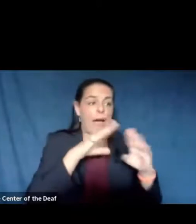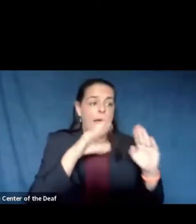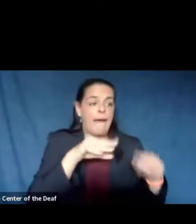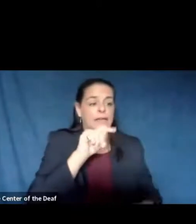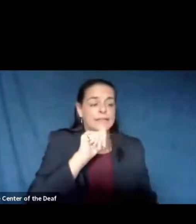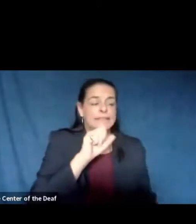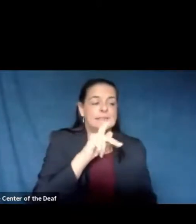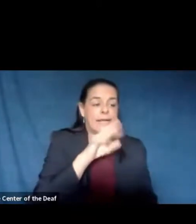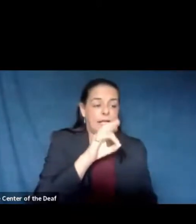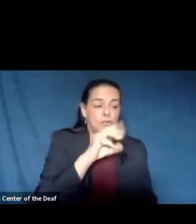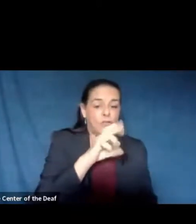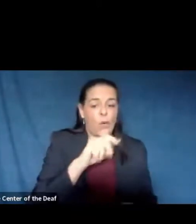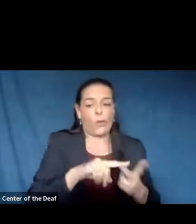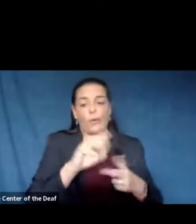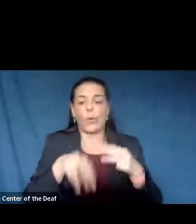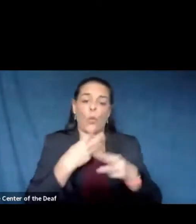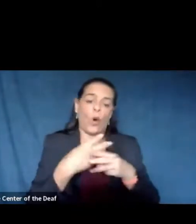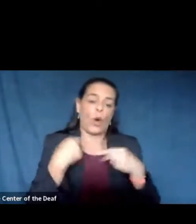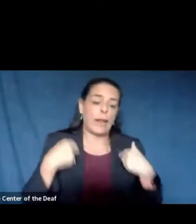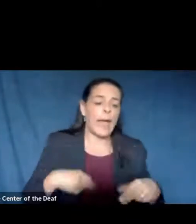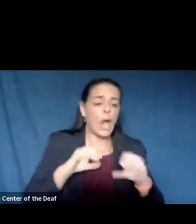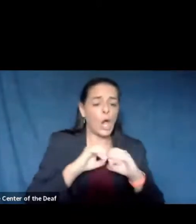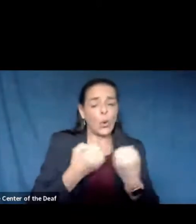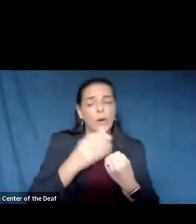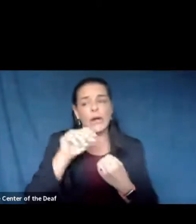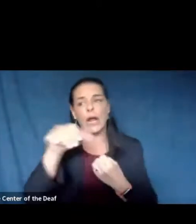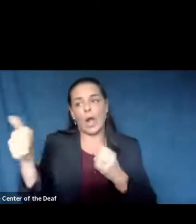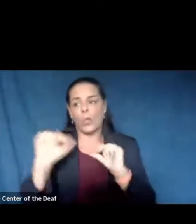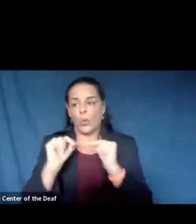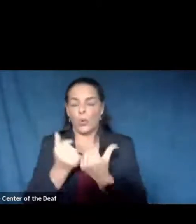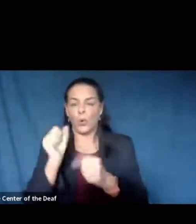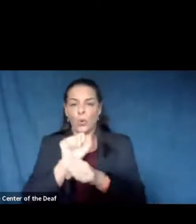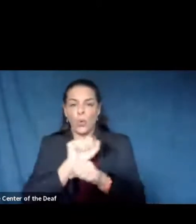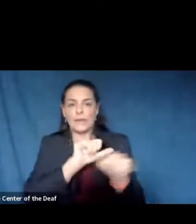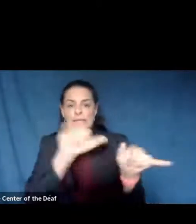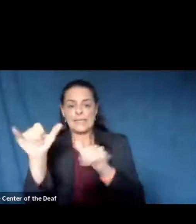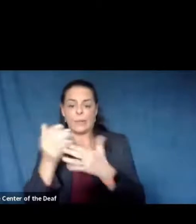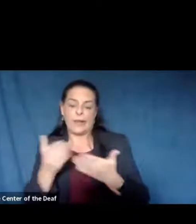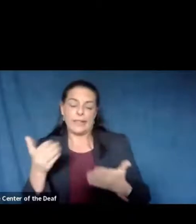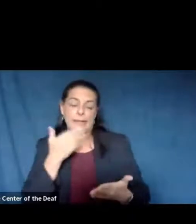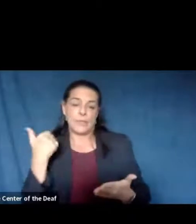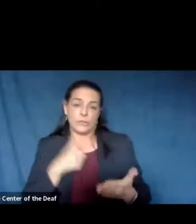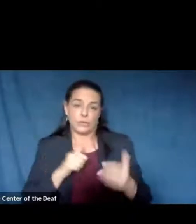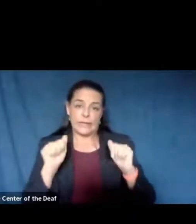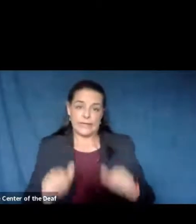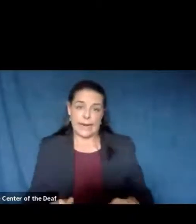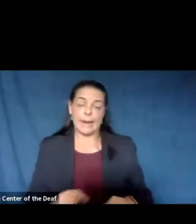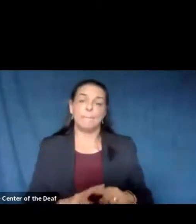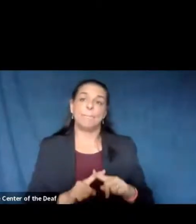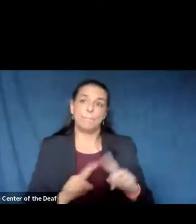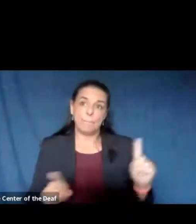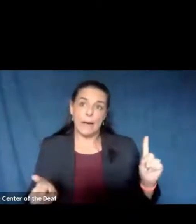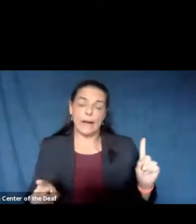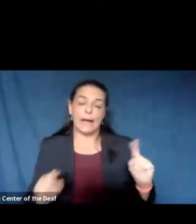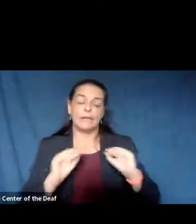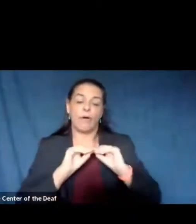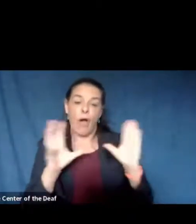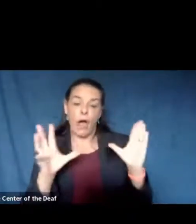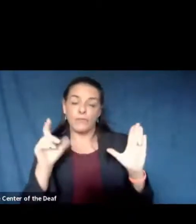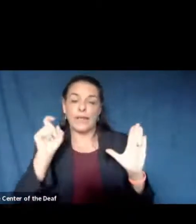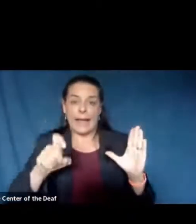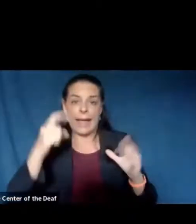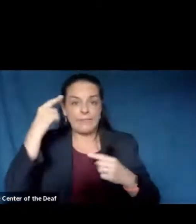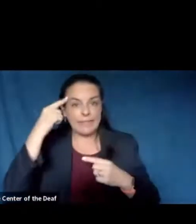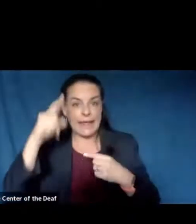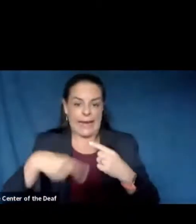and World Health Organization and other groups that are working on similar things as best we could, but obviously need to consider our